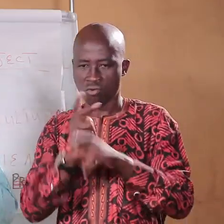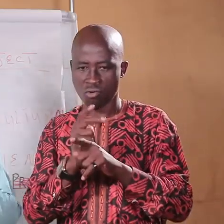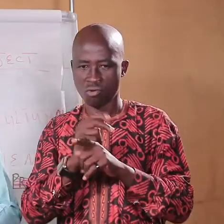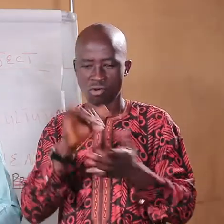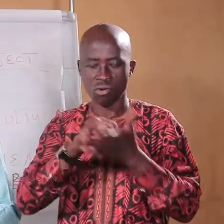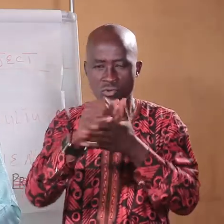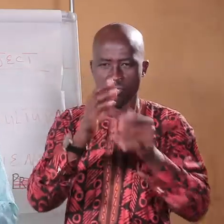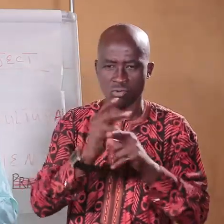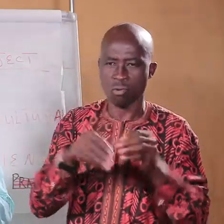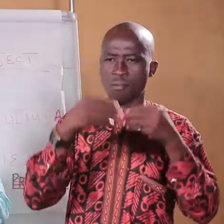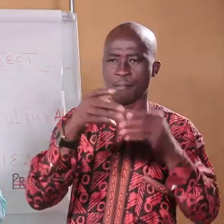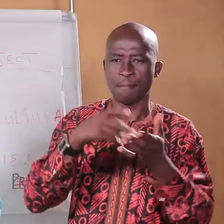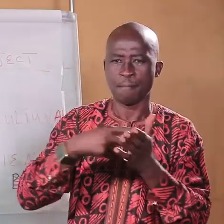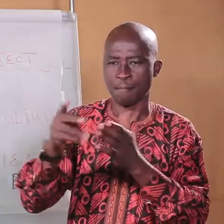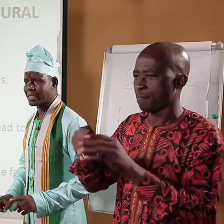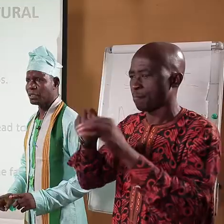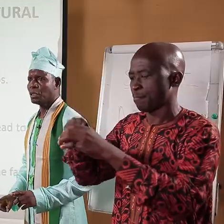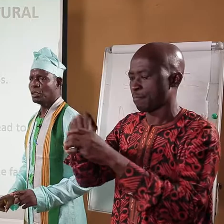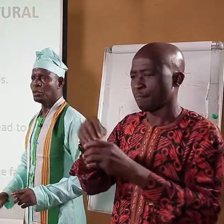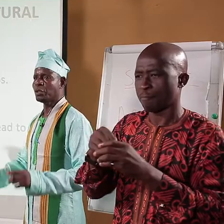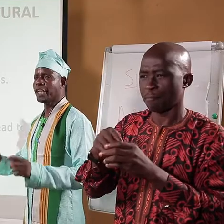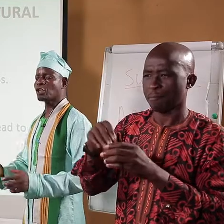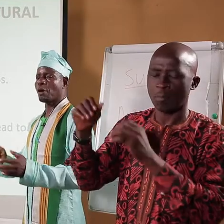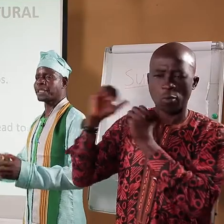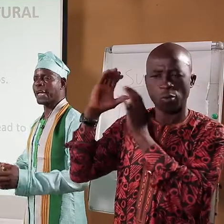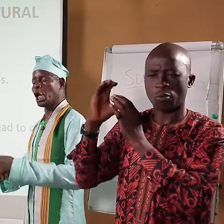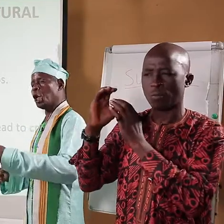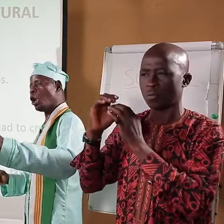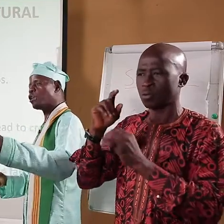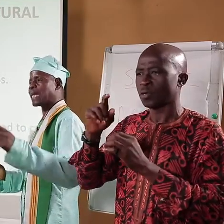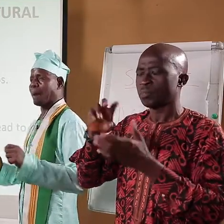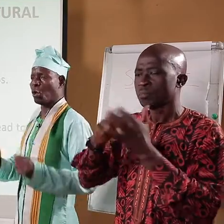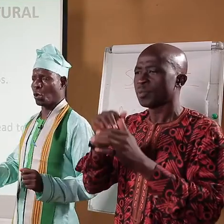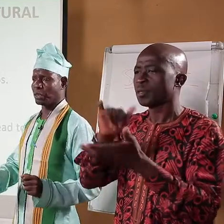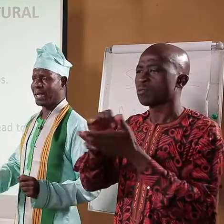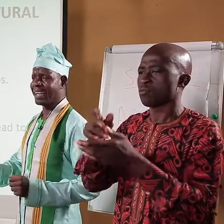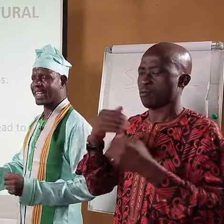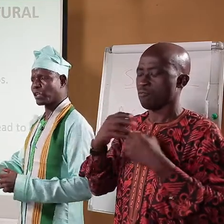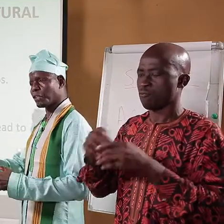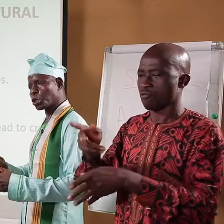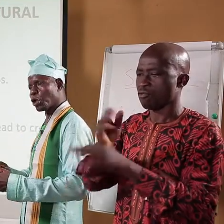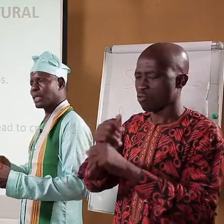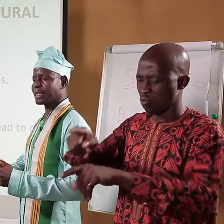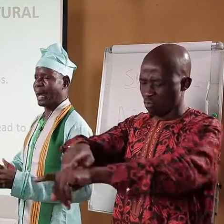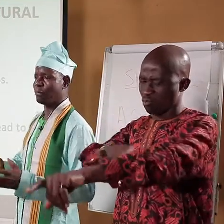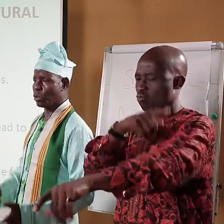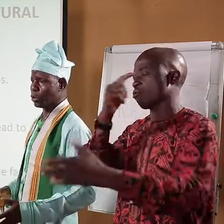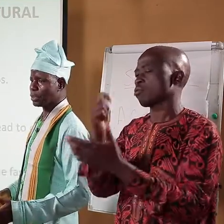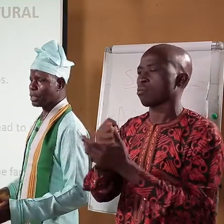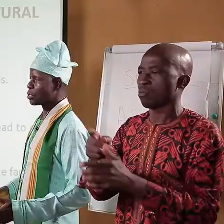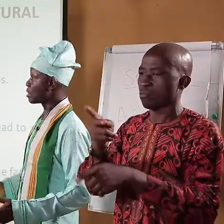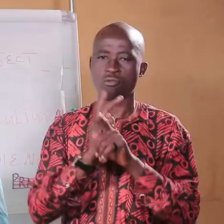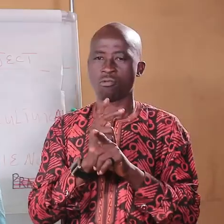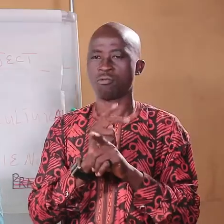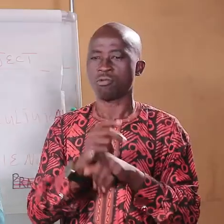plant cocoa, this means that you need to obtain a long-term loan instead of a short-term